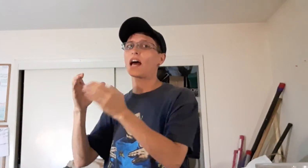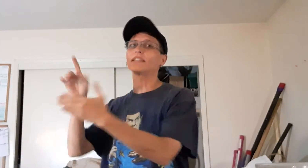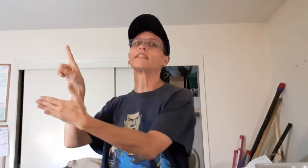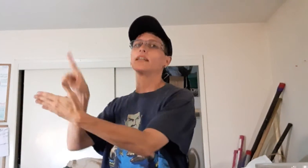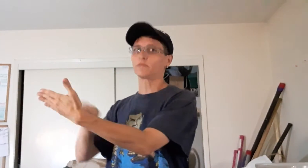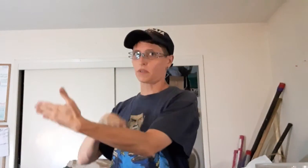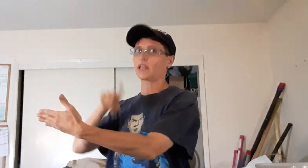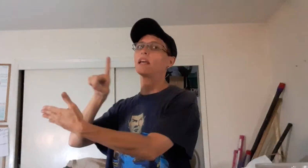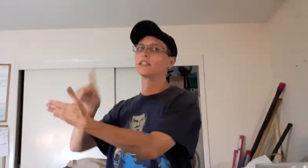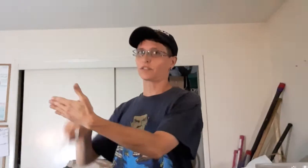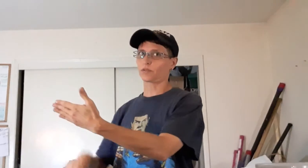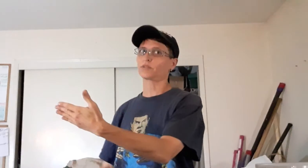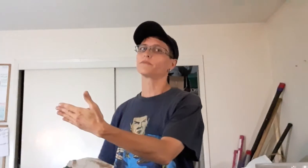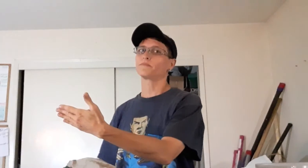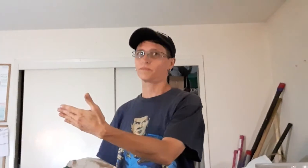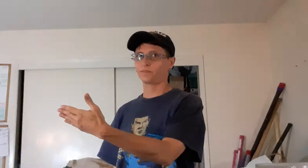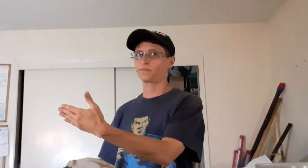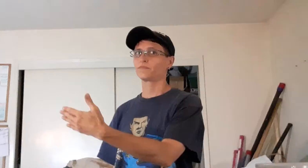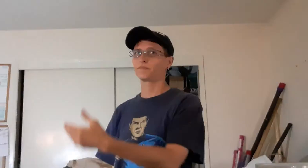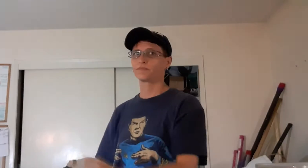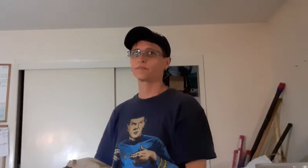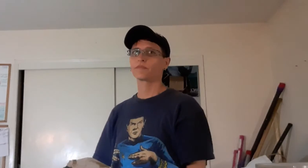class has been canceled.